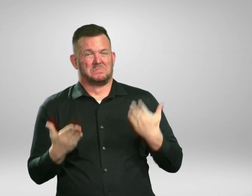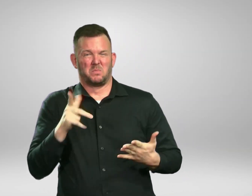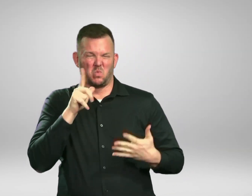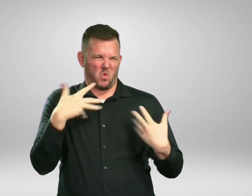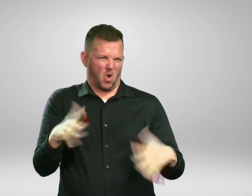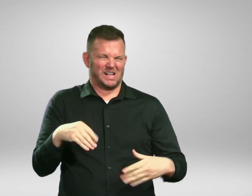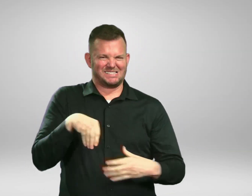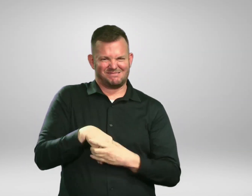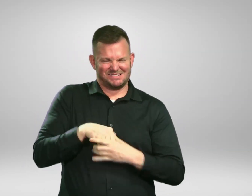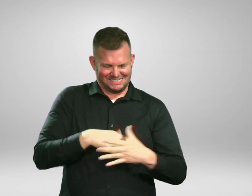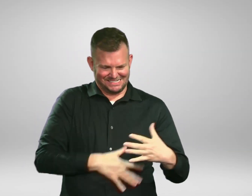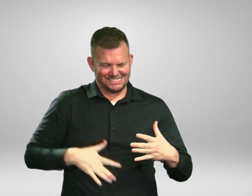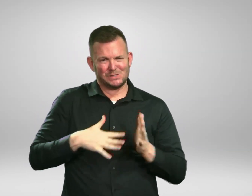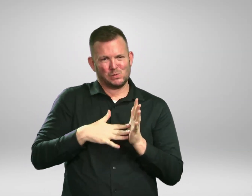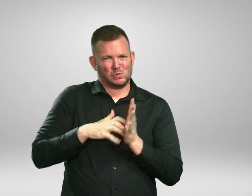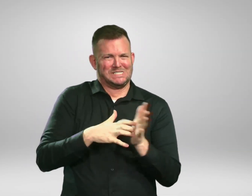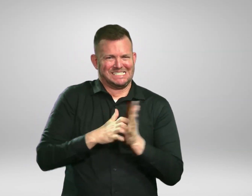people who have weakened immune systems,